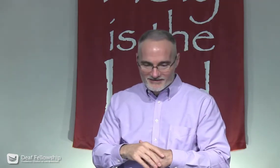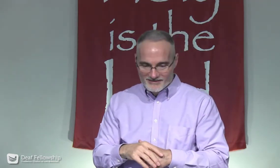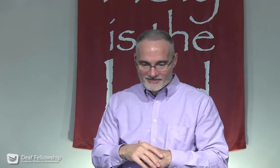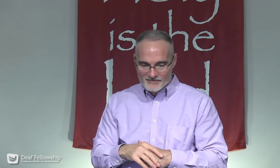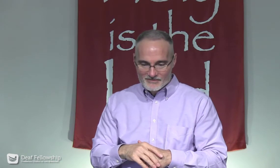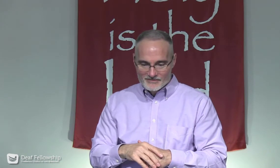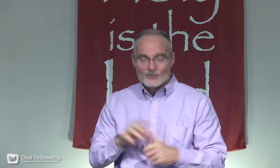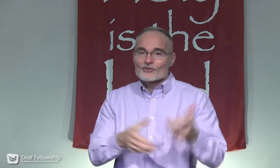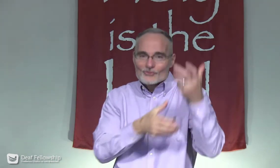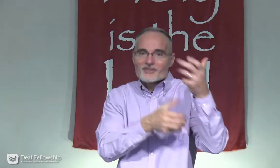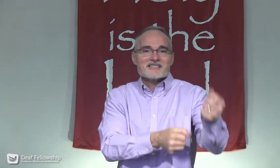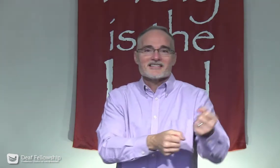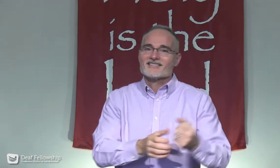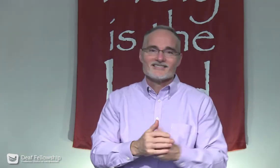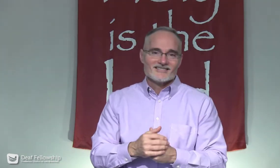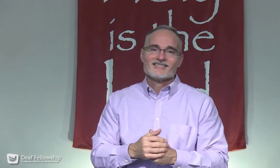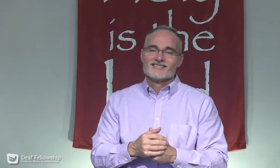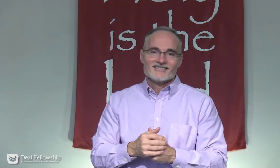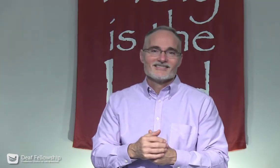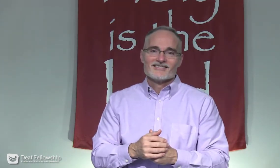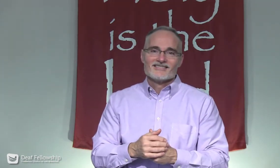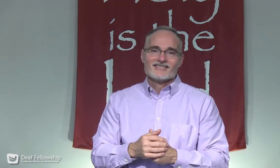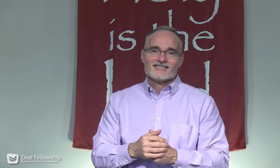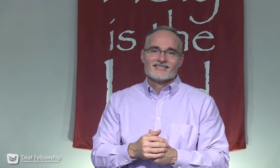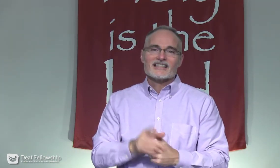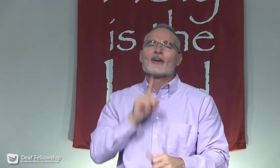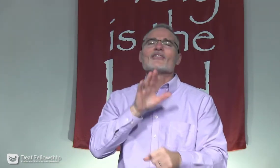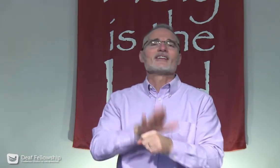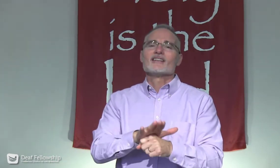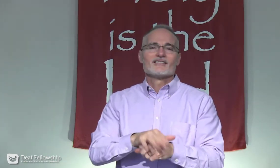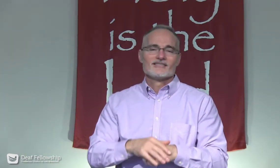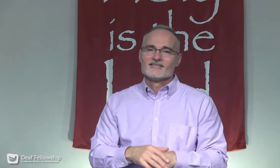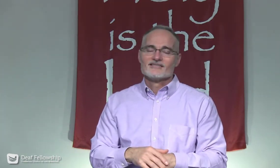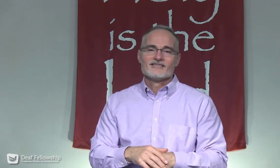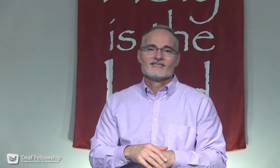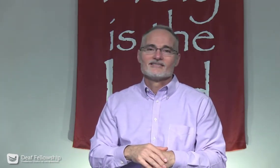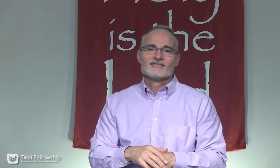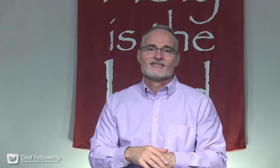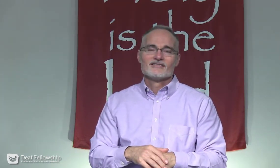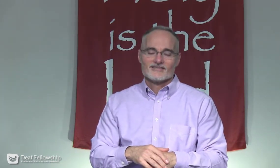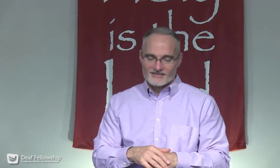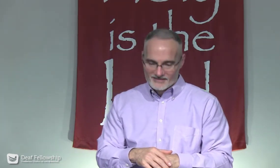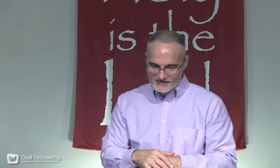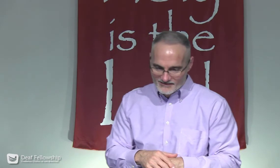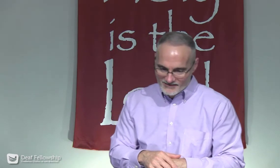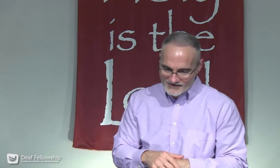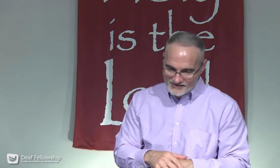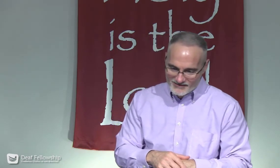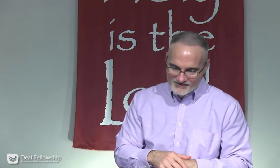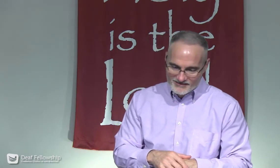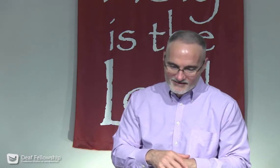it will happen. You can trust it. It's a guarantee.